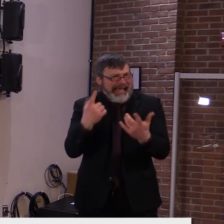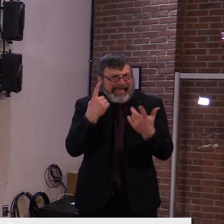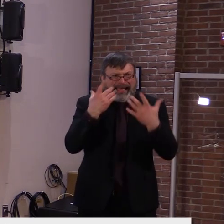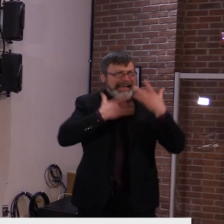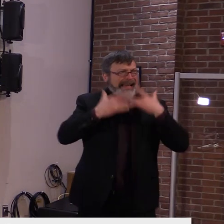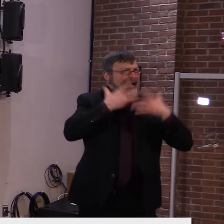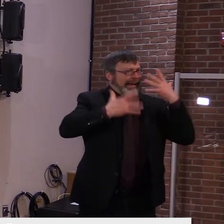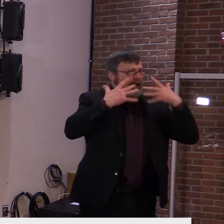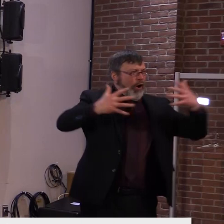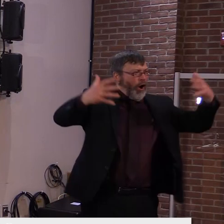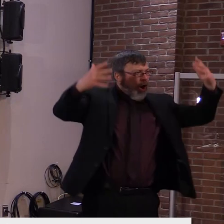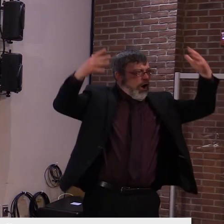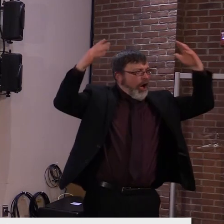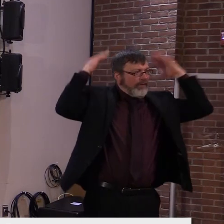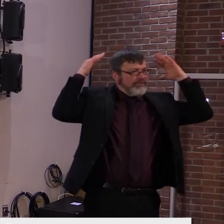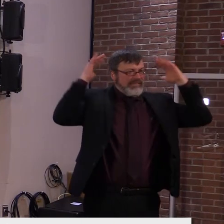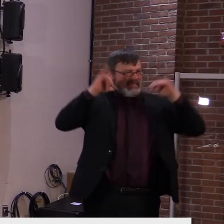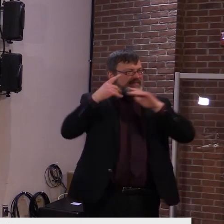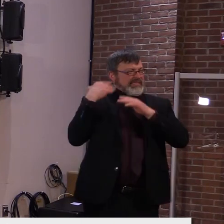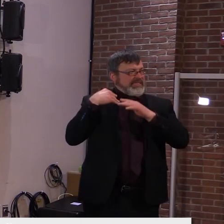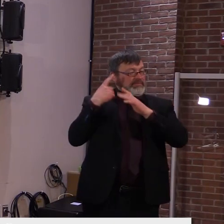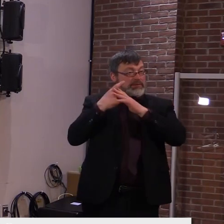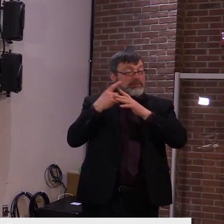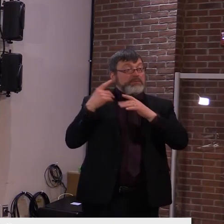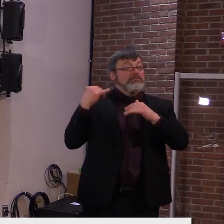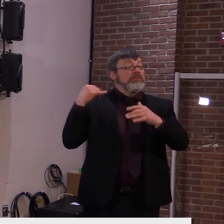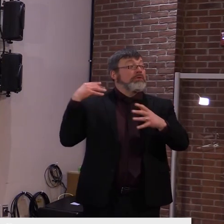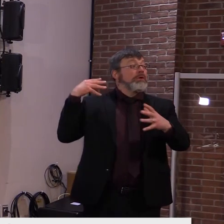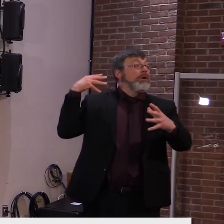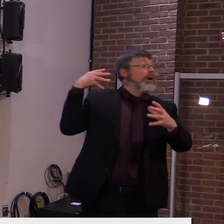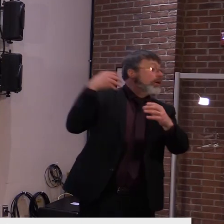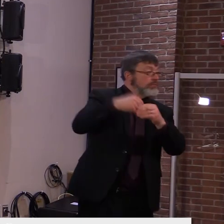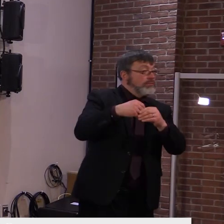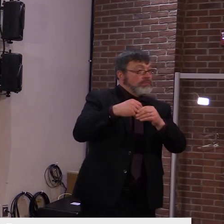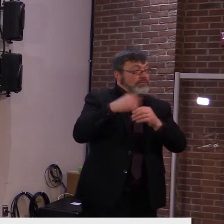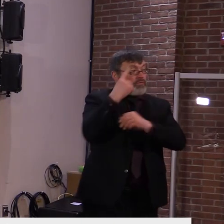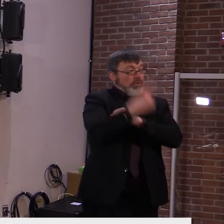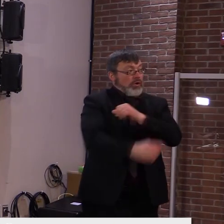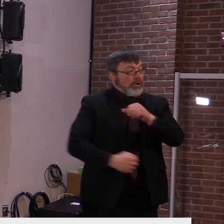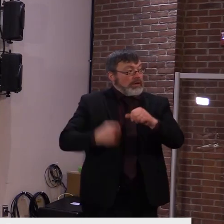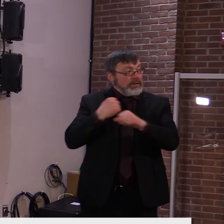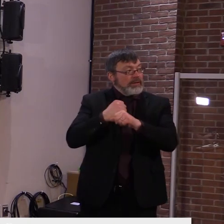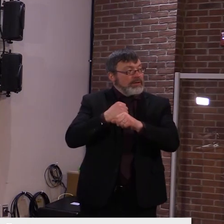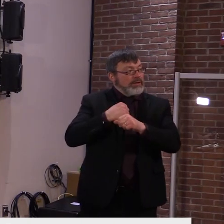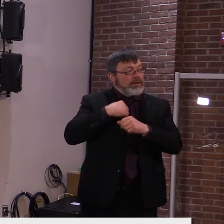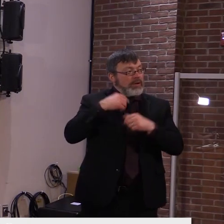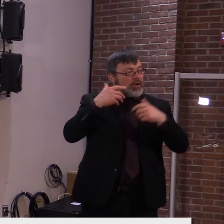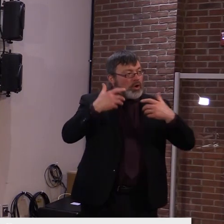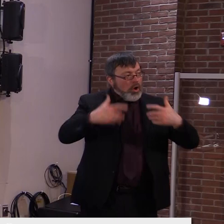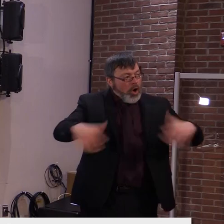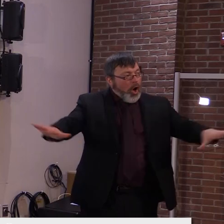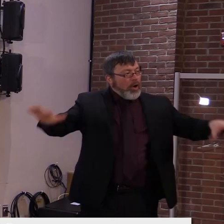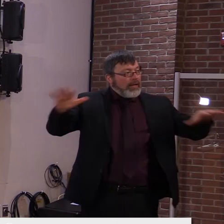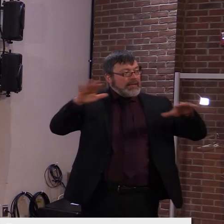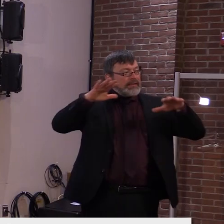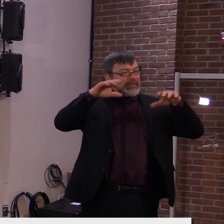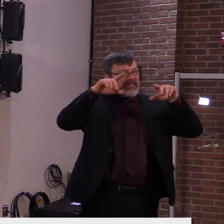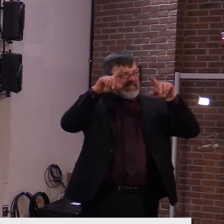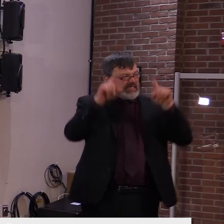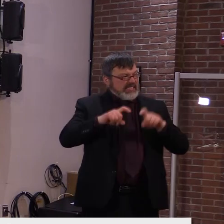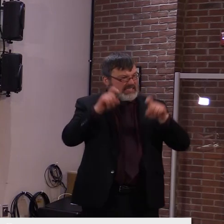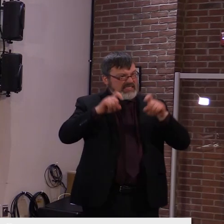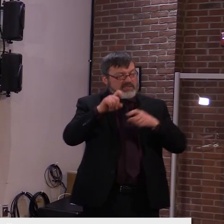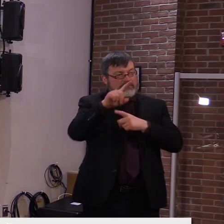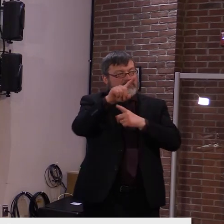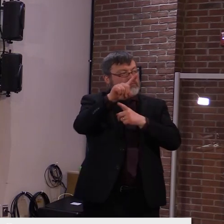124,674 tests with a combined effort by our lab staff and in partnership with members of the Vermont National